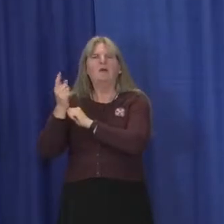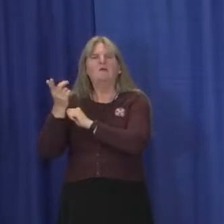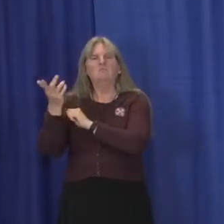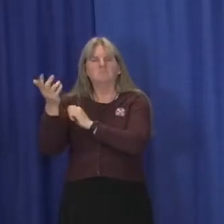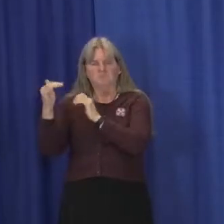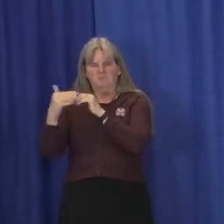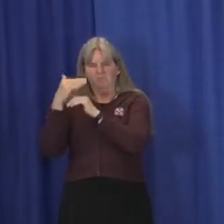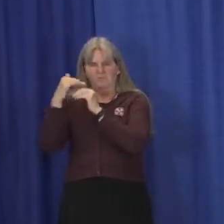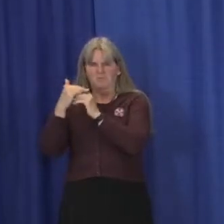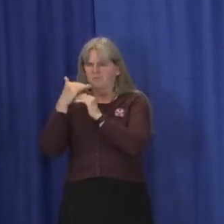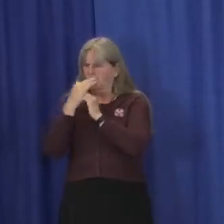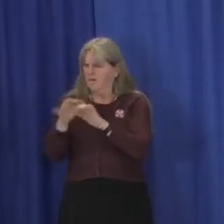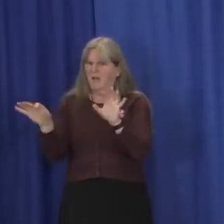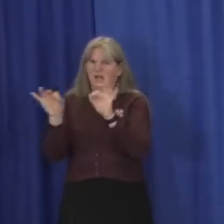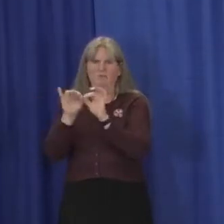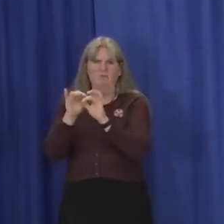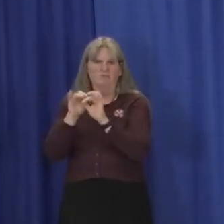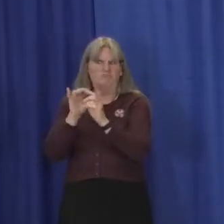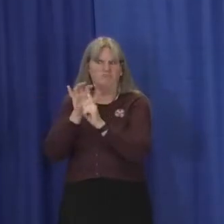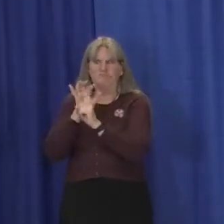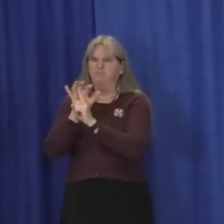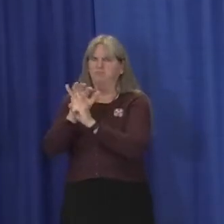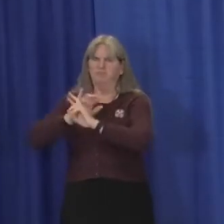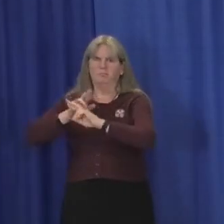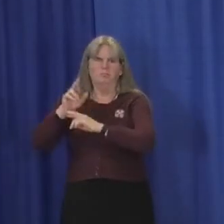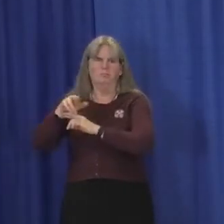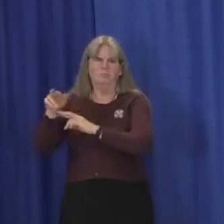partners, has been critical to this response.